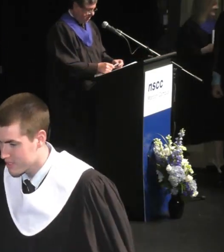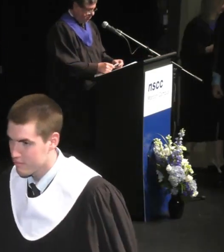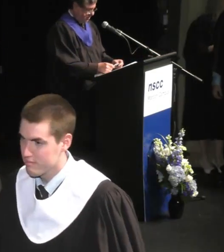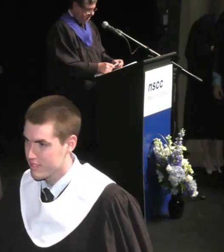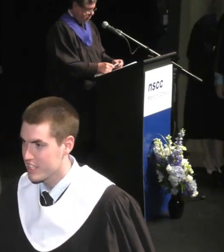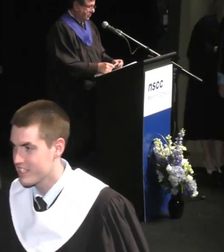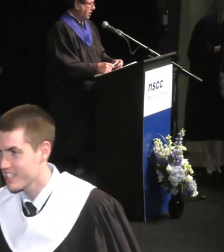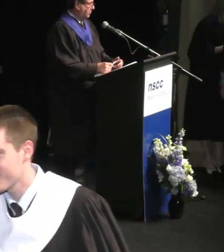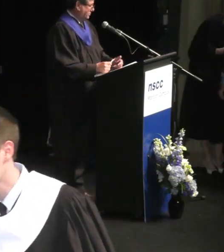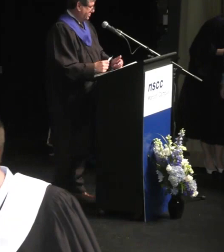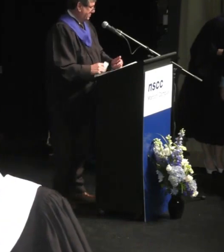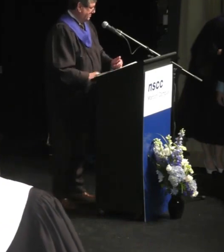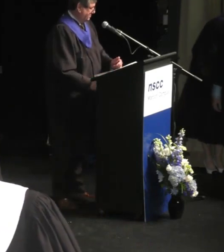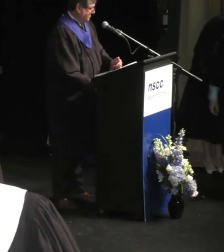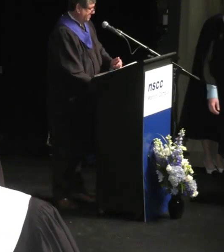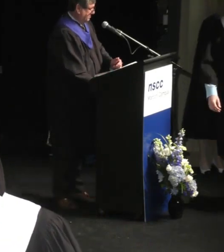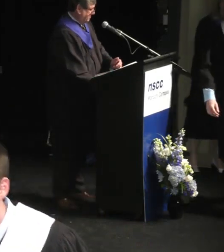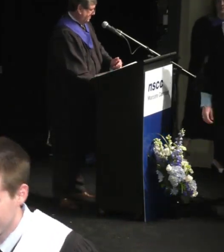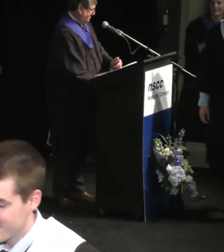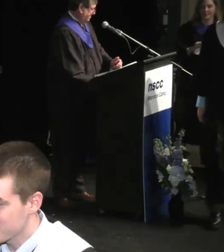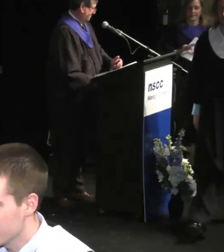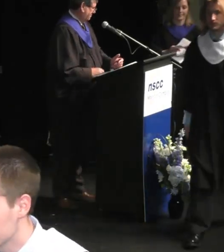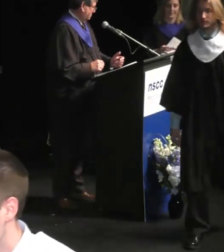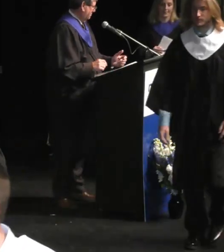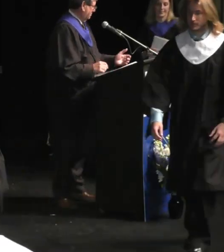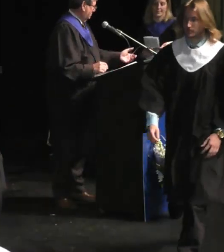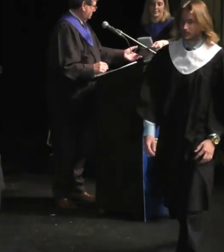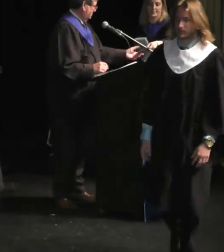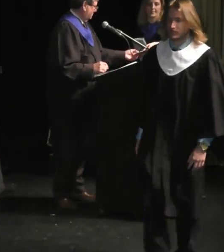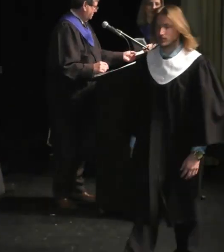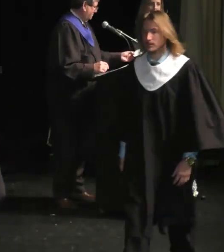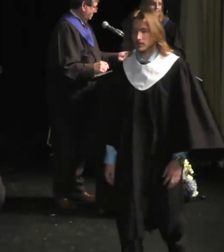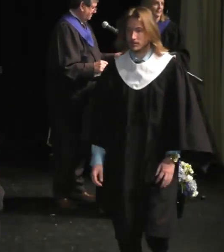Roan Mudridge with honors.